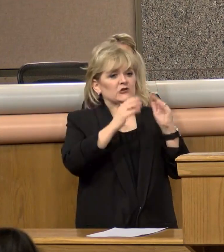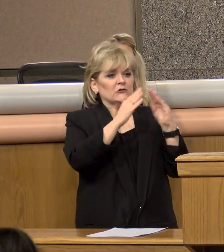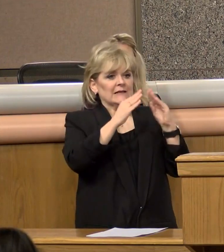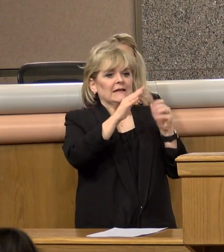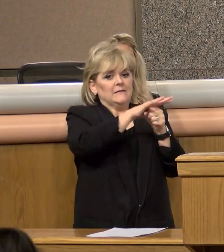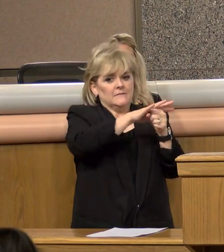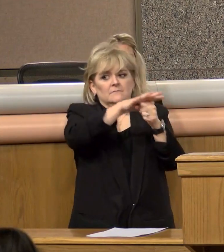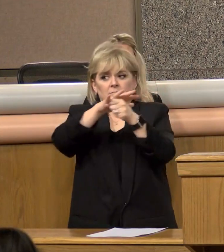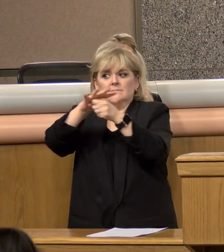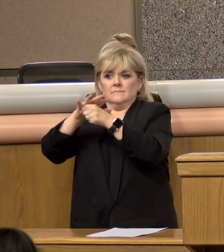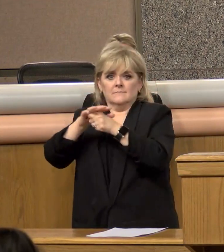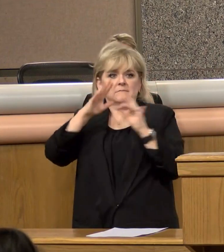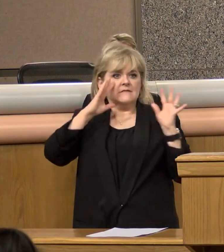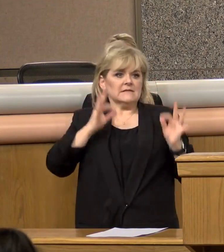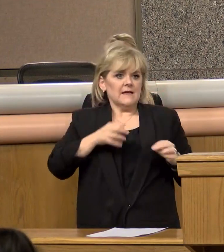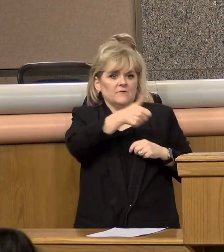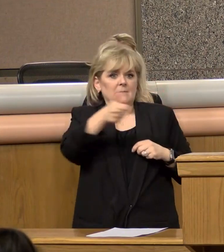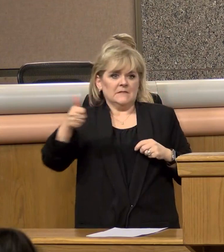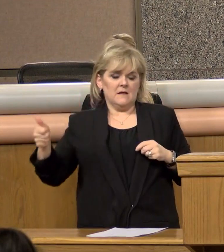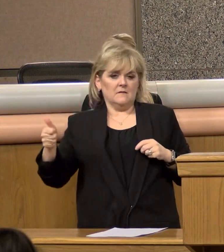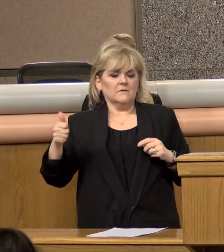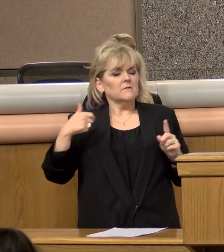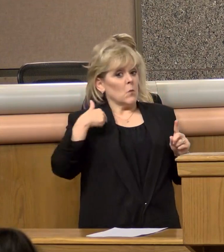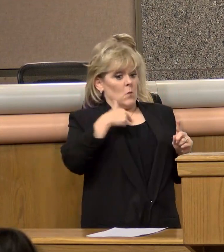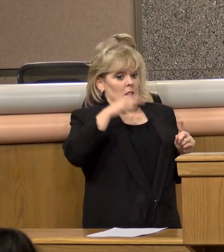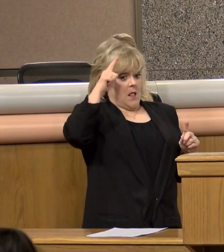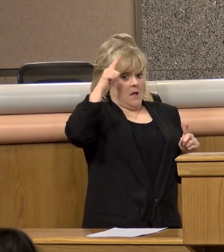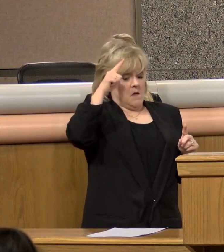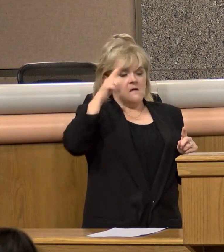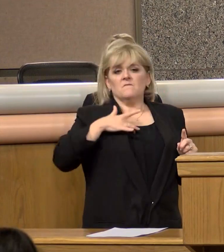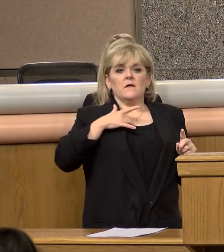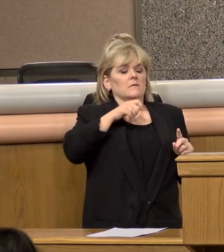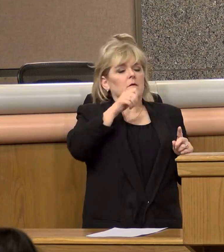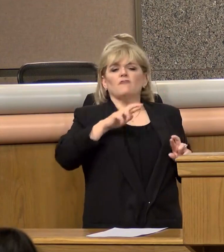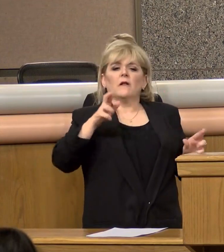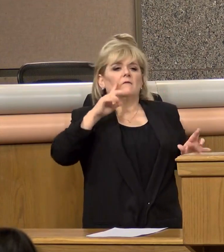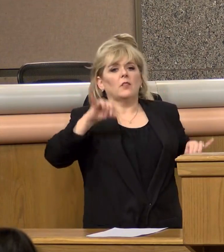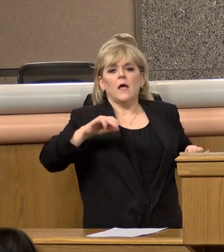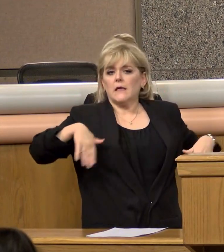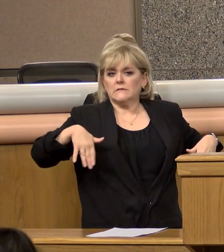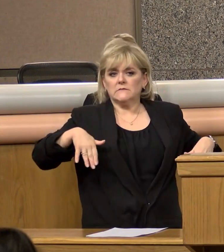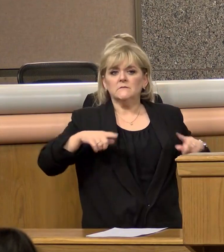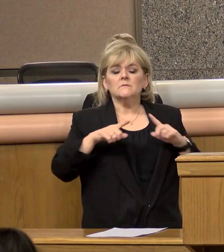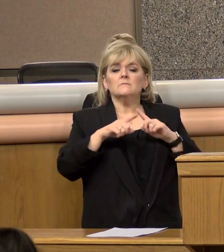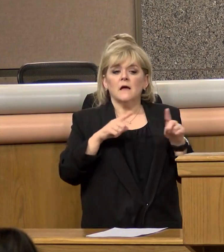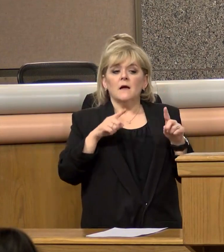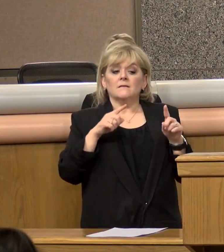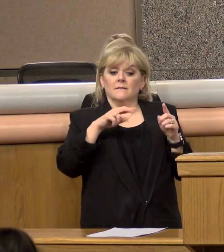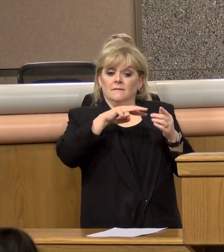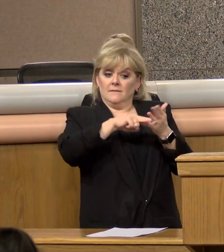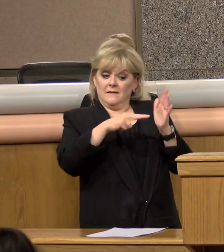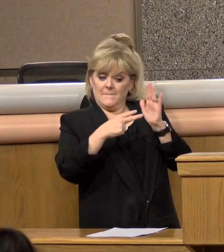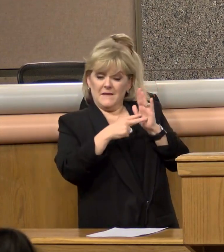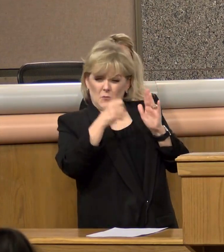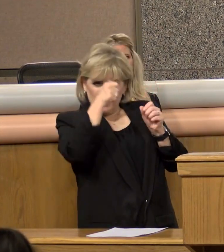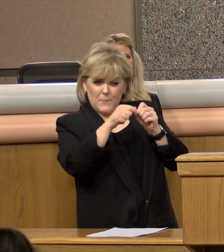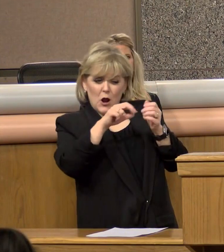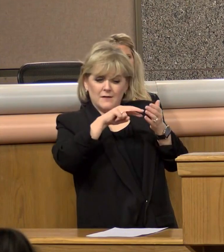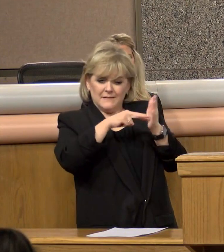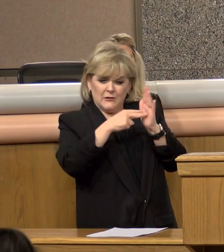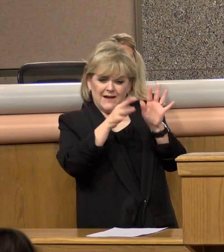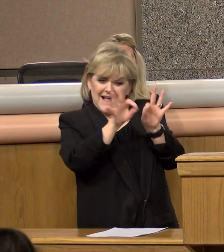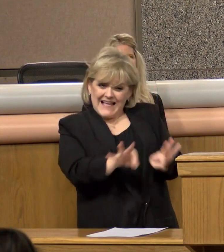where I believe we are today however I believe that the definition of essential services has been stretched a bit